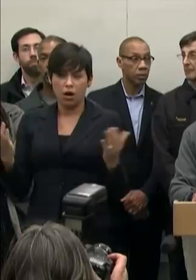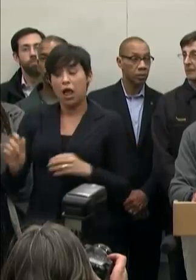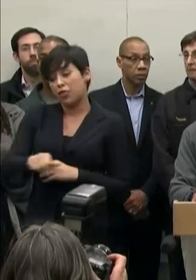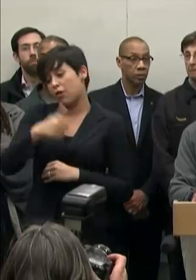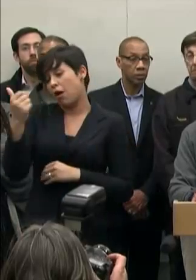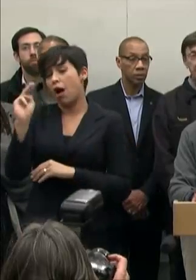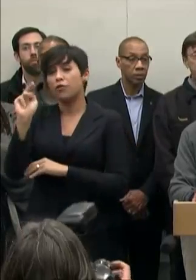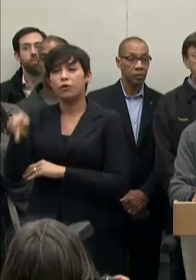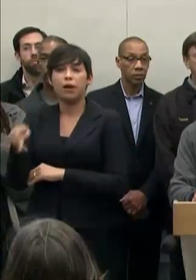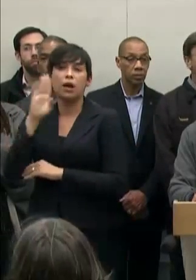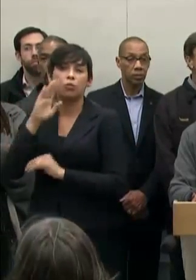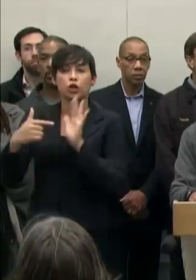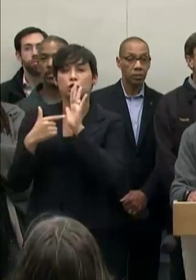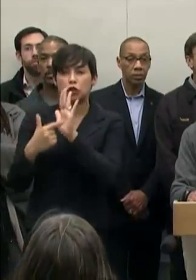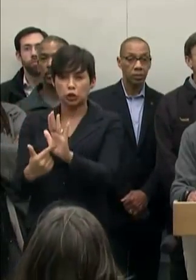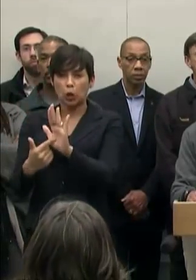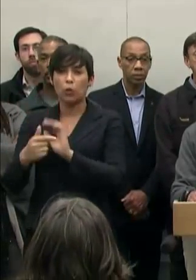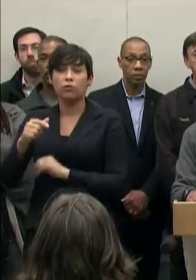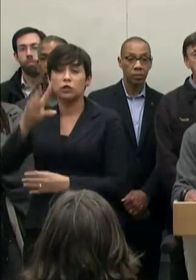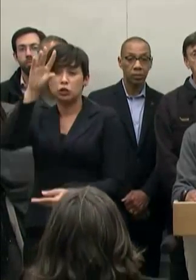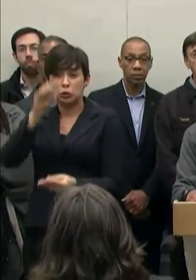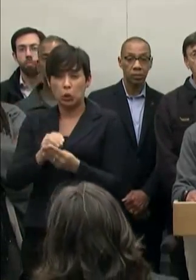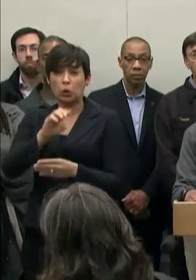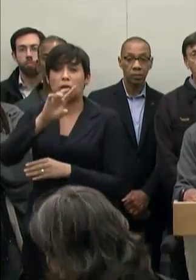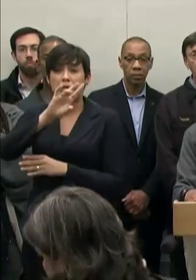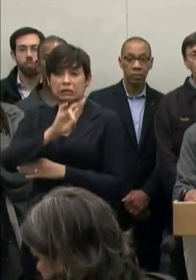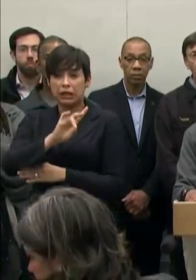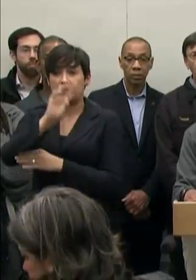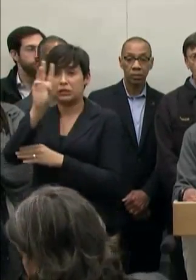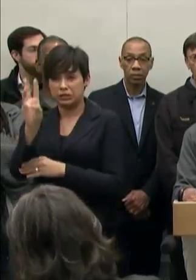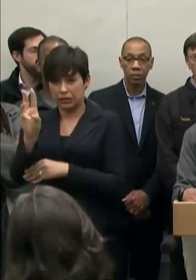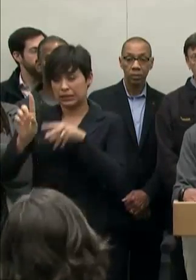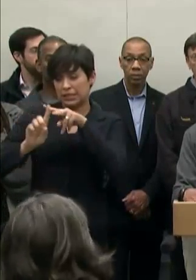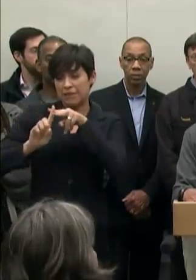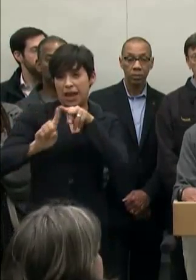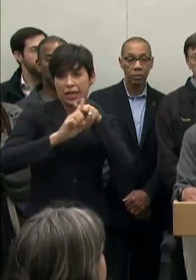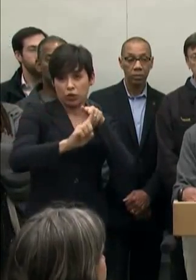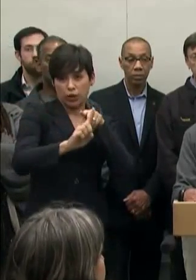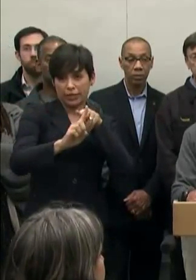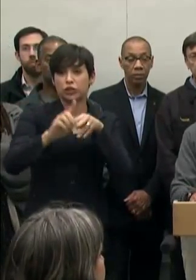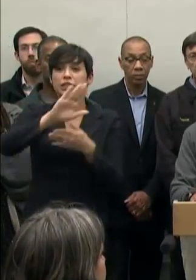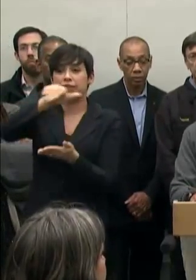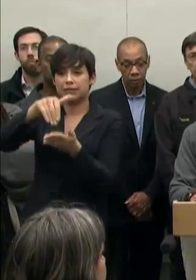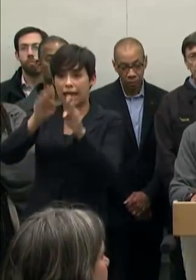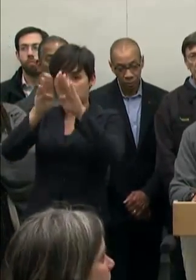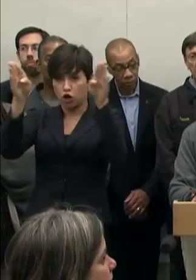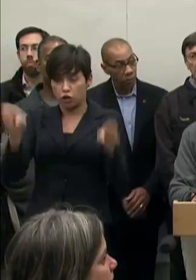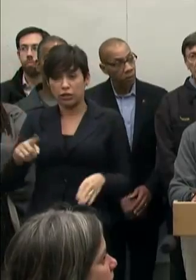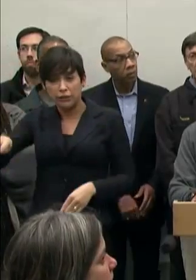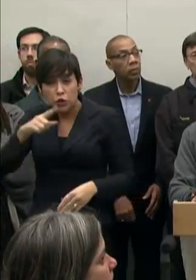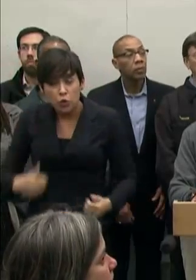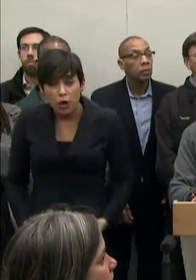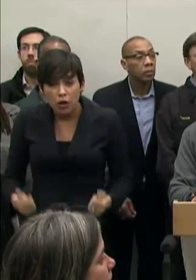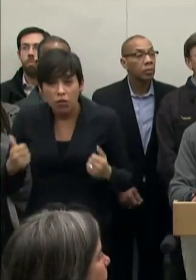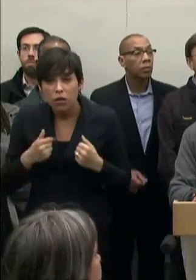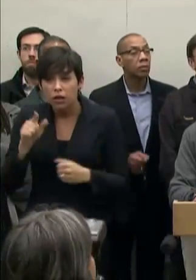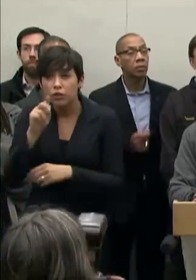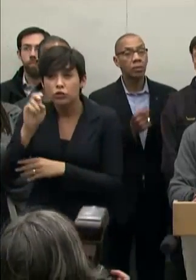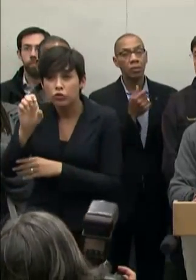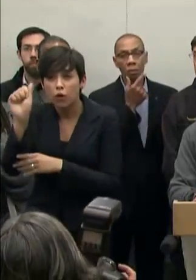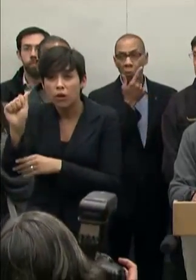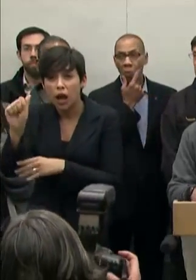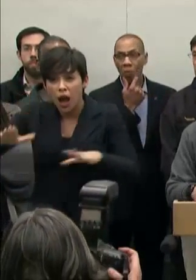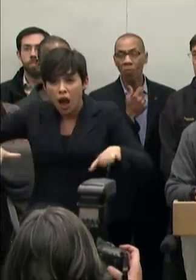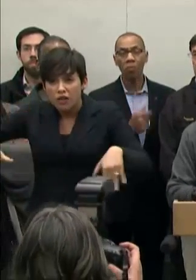map shows the 76 evacuation centers. If you live in Zone A and have not yet evacuated to a safer location out of the zone,